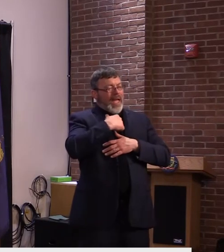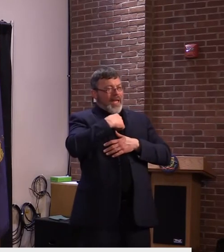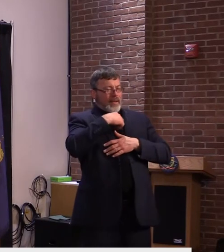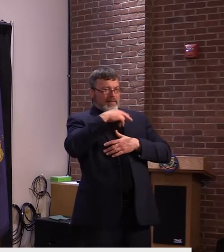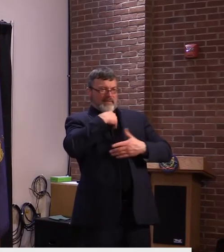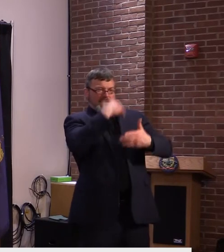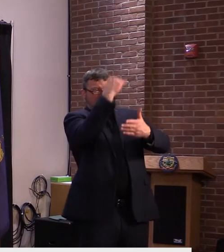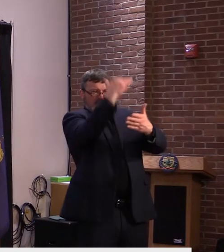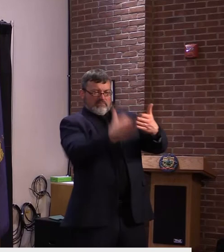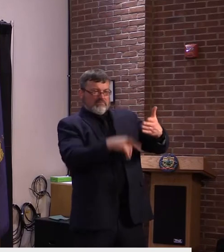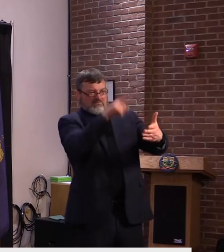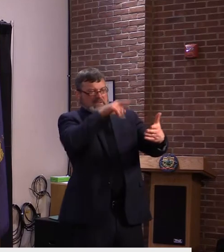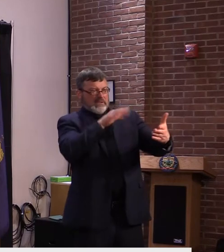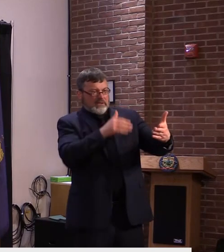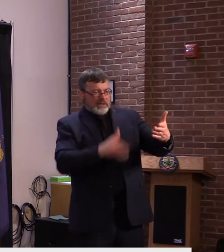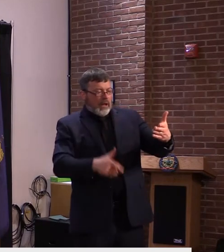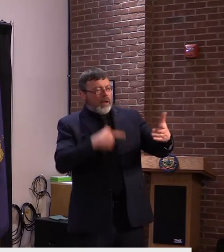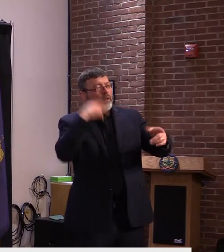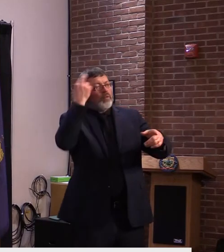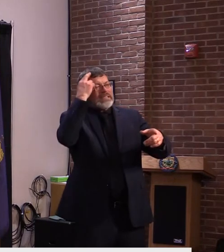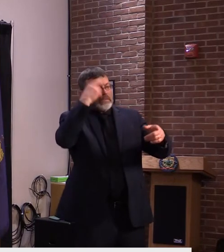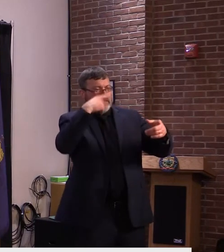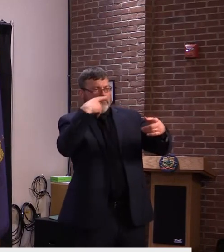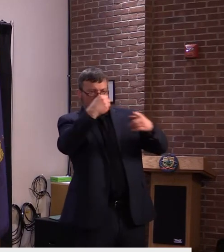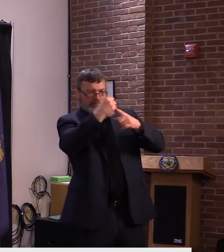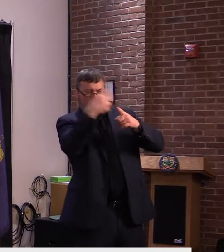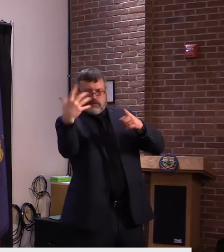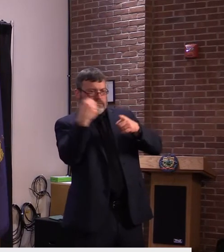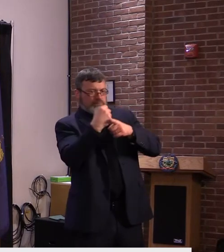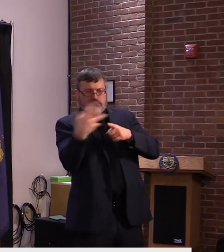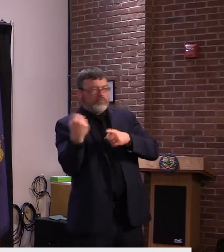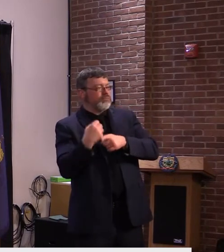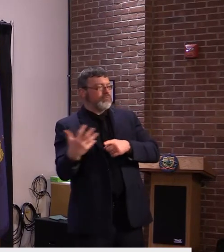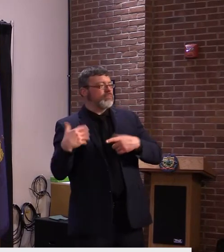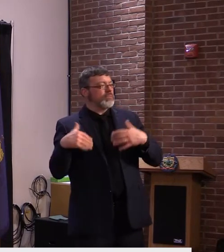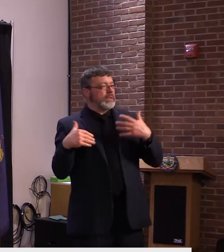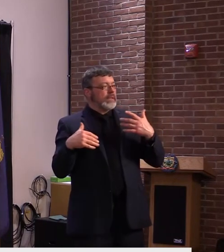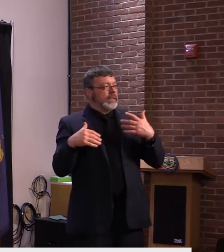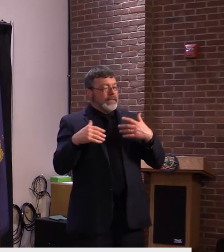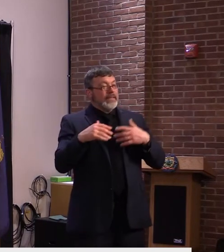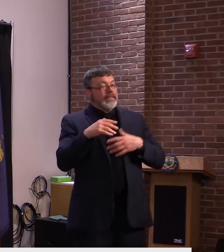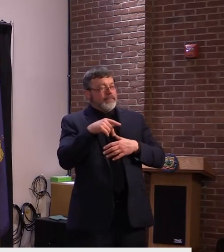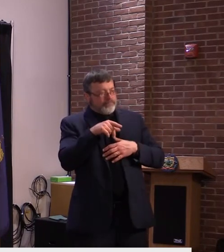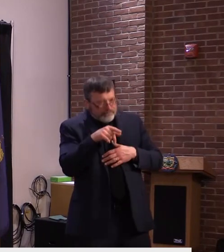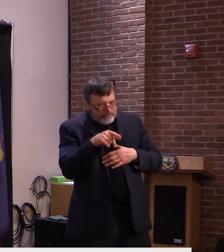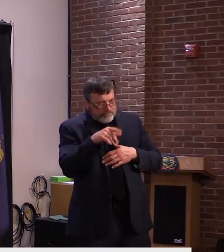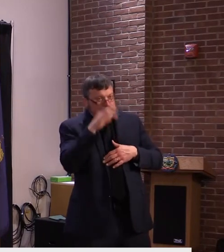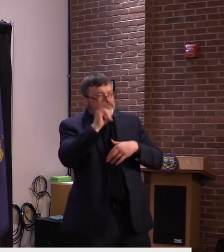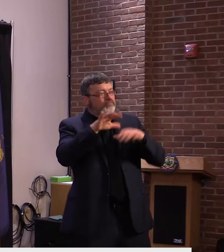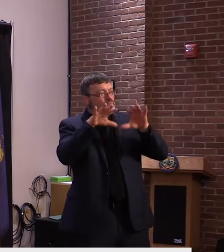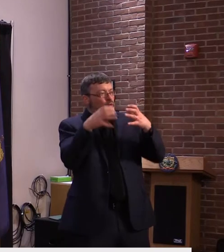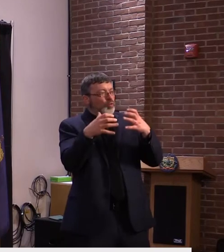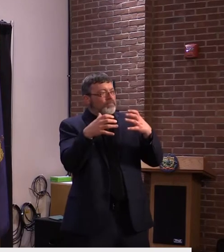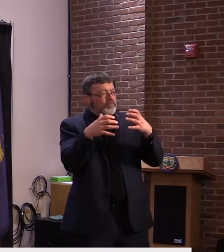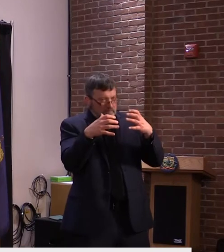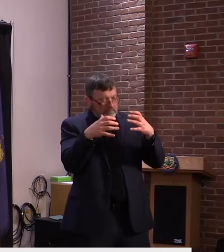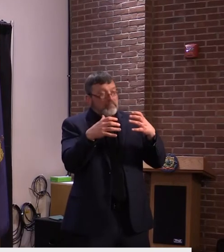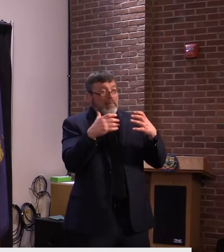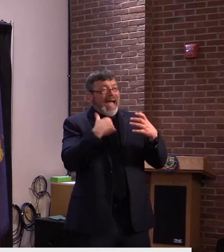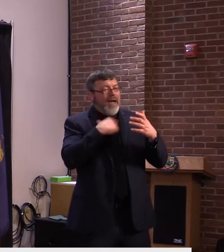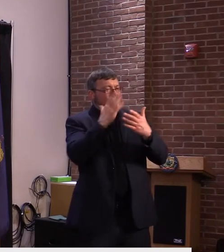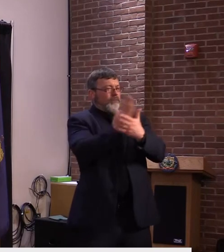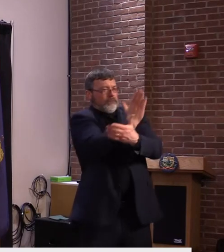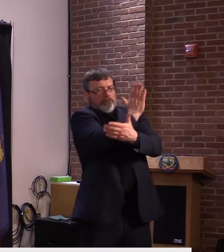COVID. There are a select group of people who really have, of varying ages, but mostly in the middle and